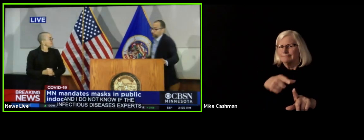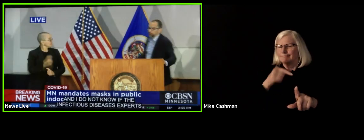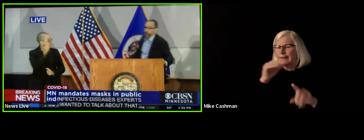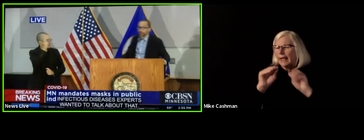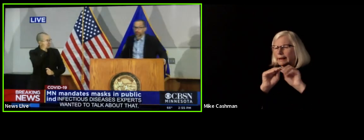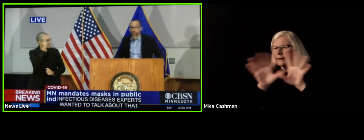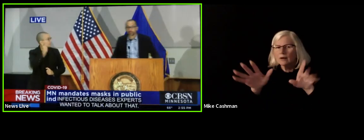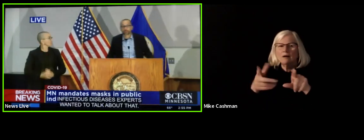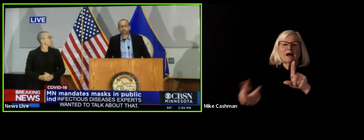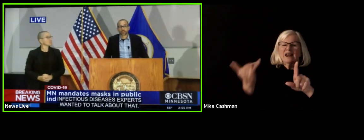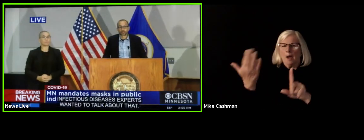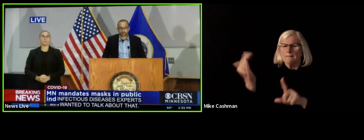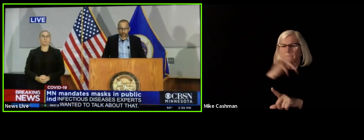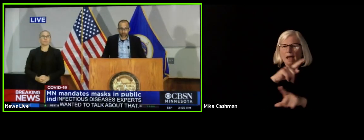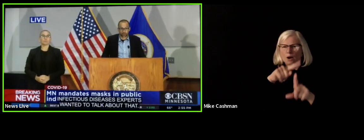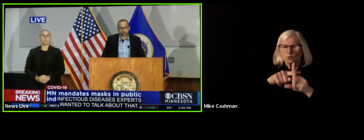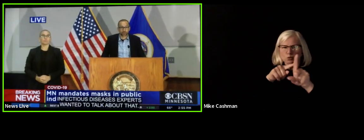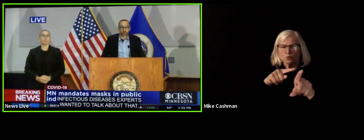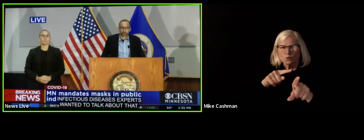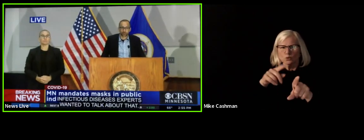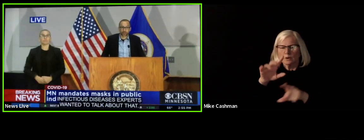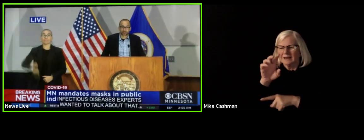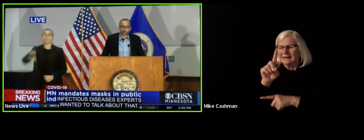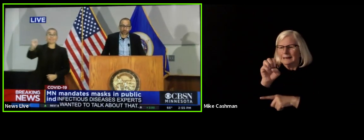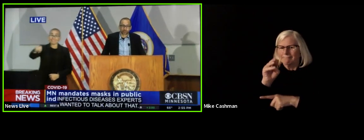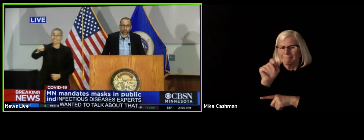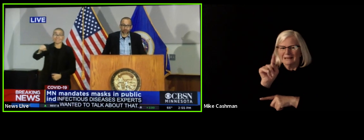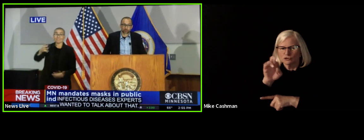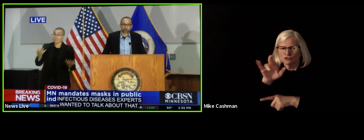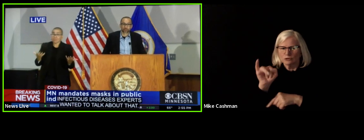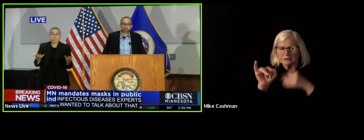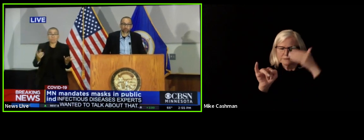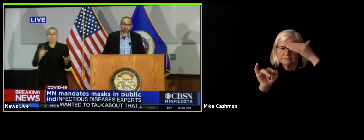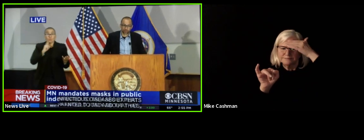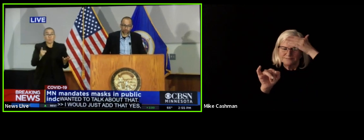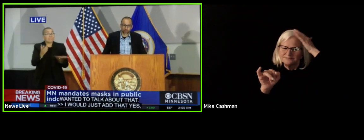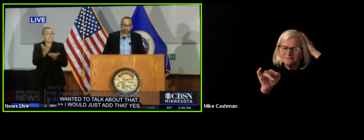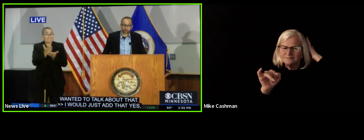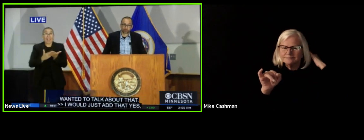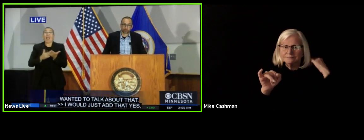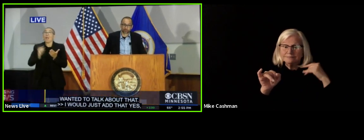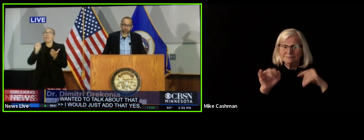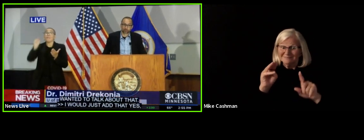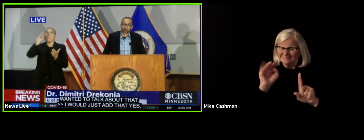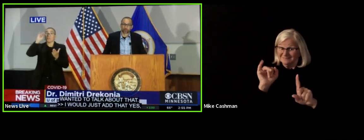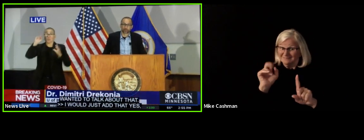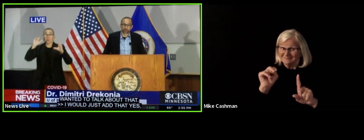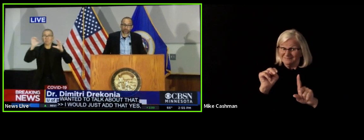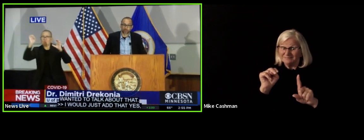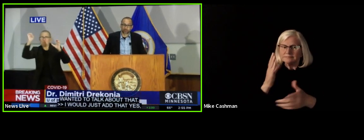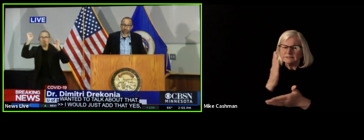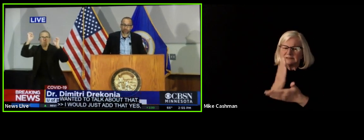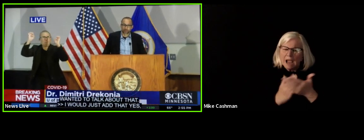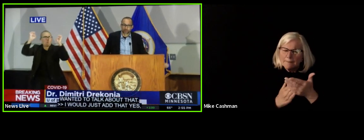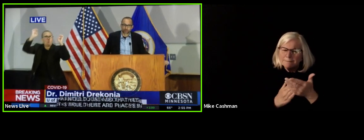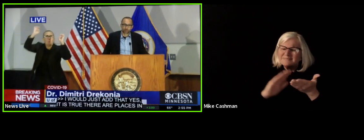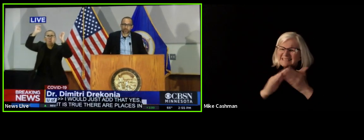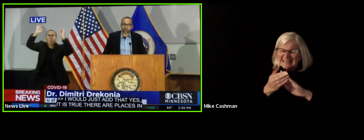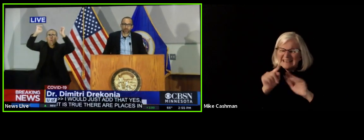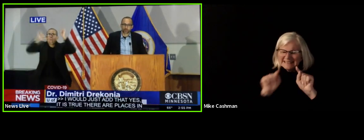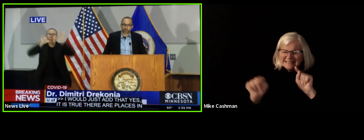I would just add that, yes, it's true that there are places in Minnesota where there is not much COVID, or some places where I have no COVID deaths, but